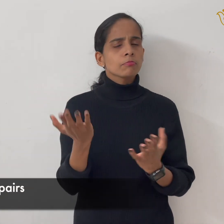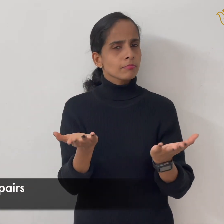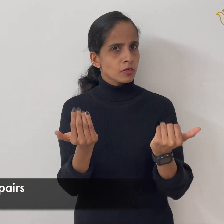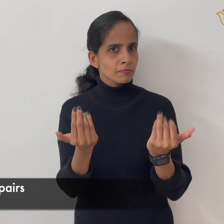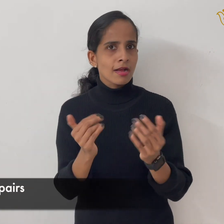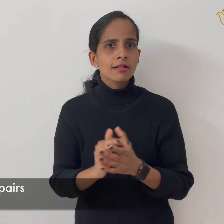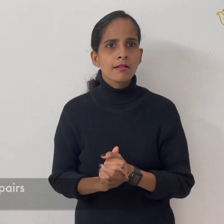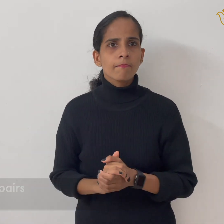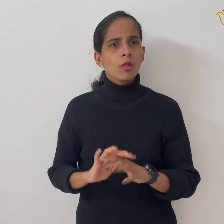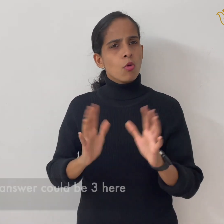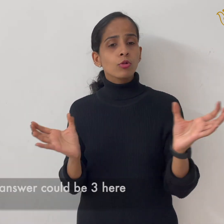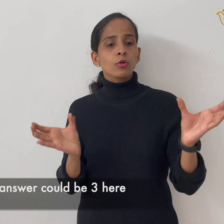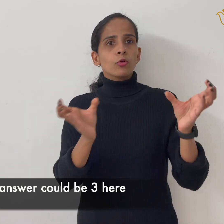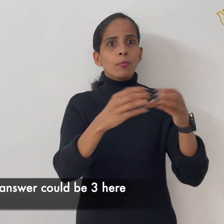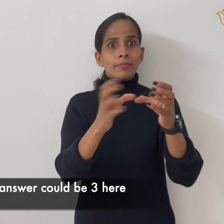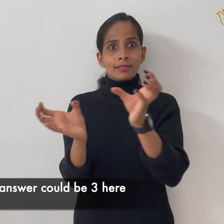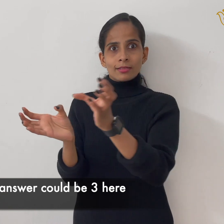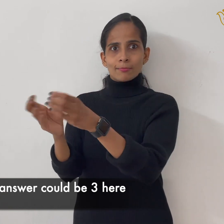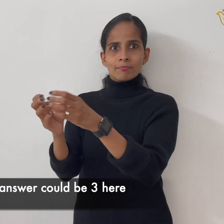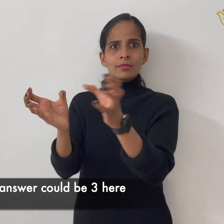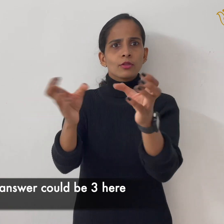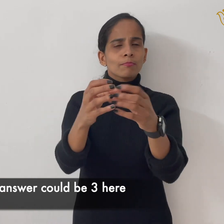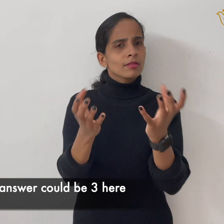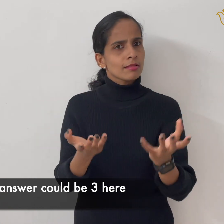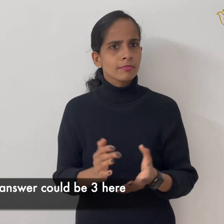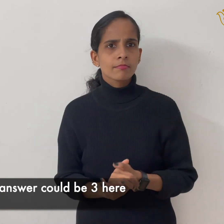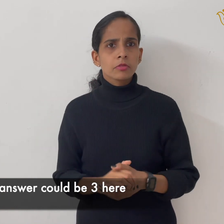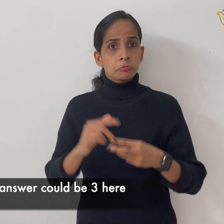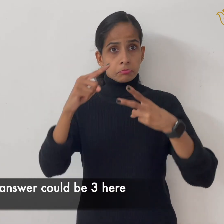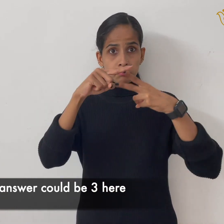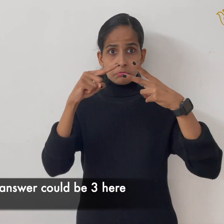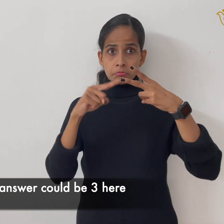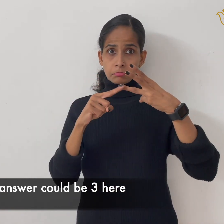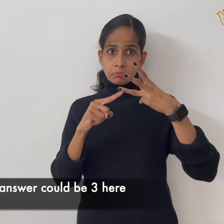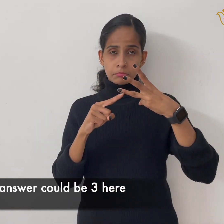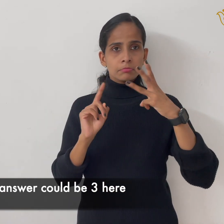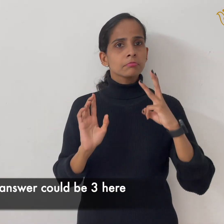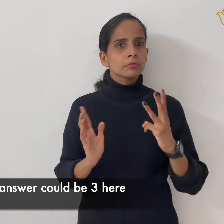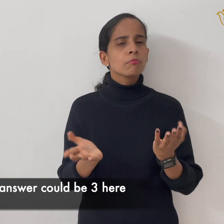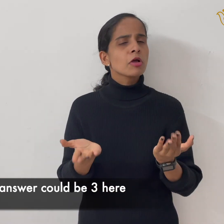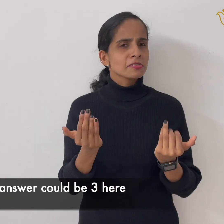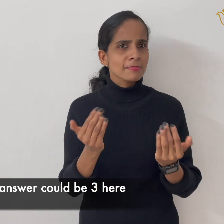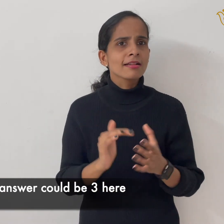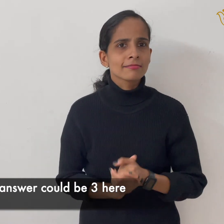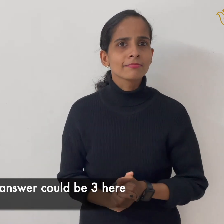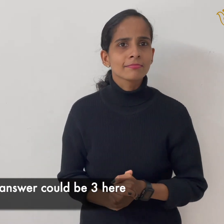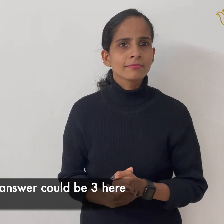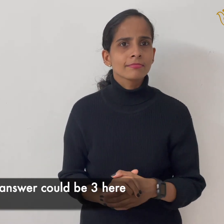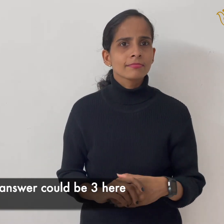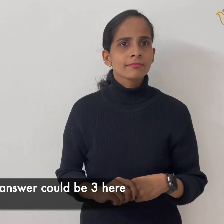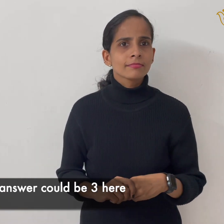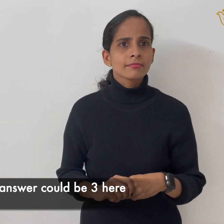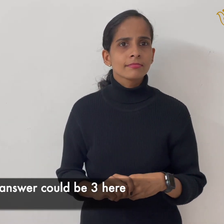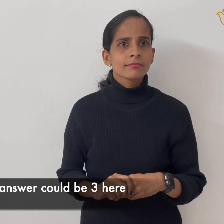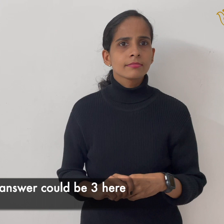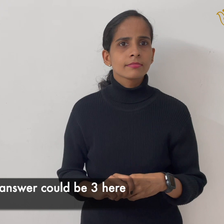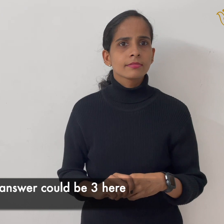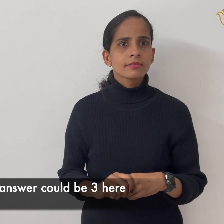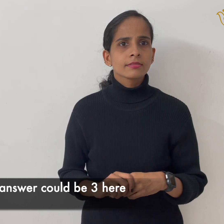or a group. So the answer could be 3 here.